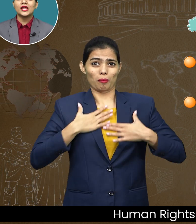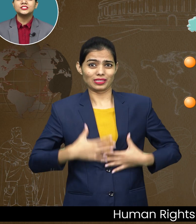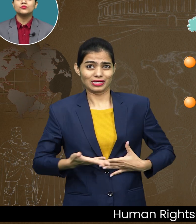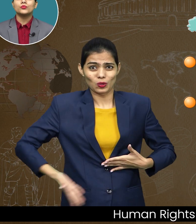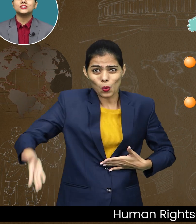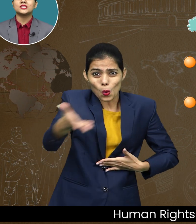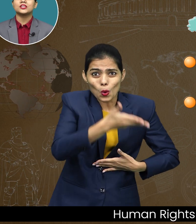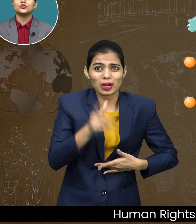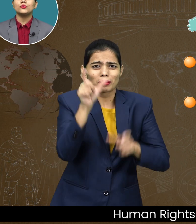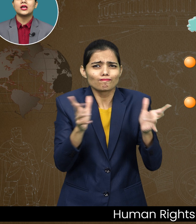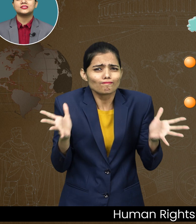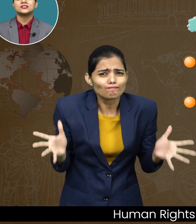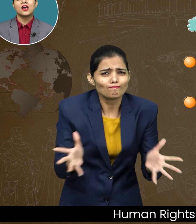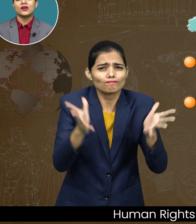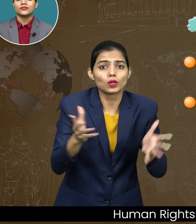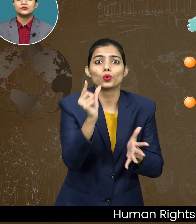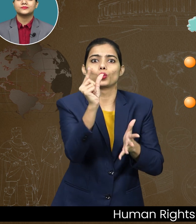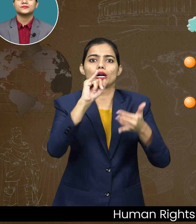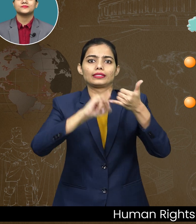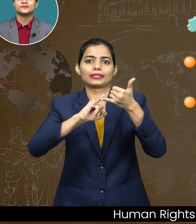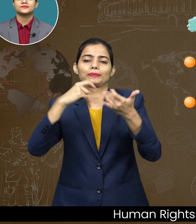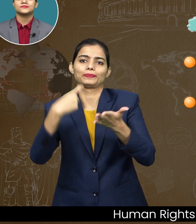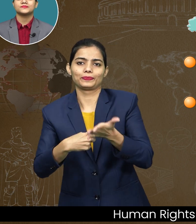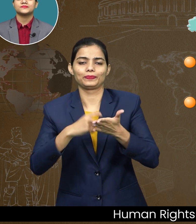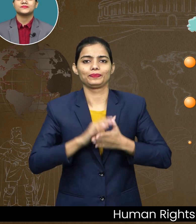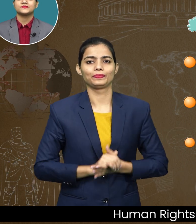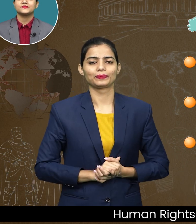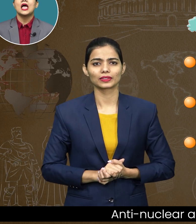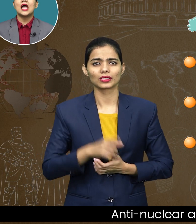Human rights movements in the USSR.